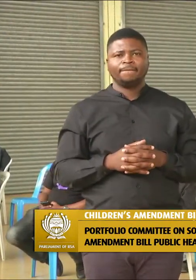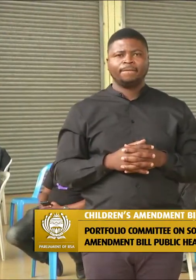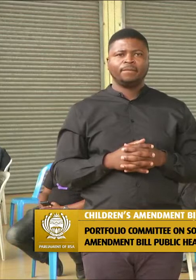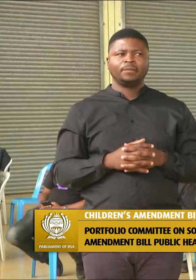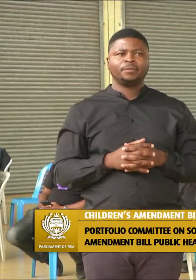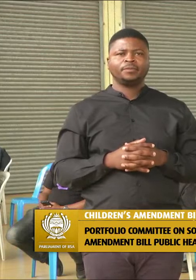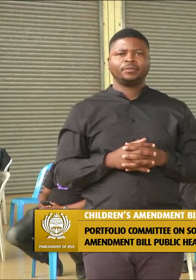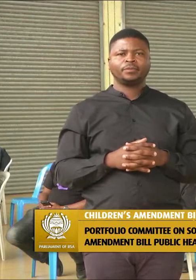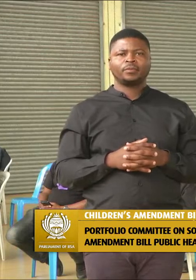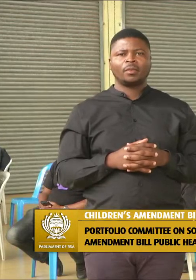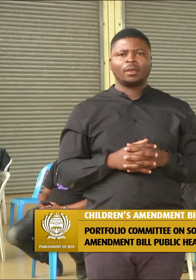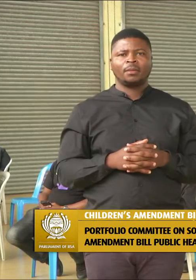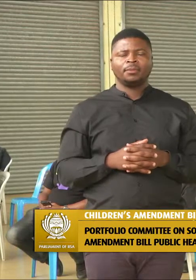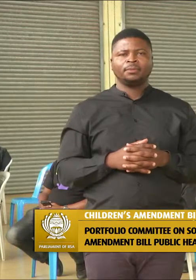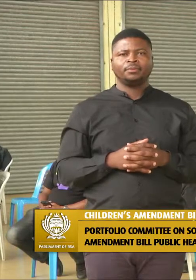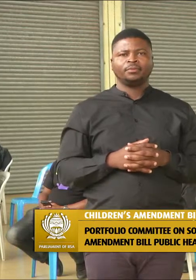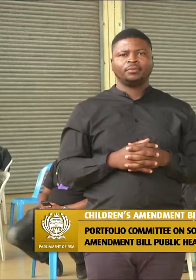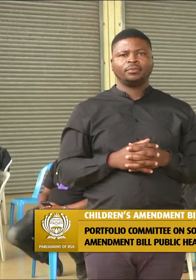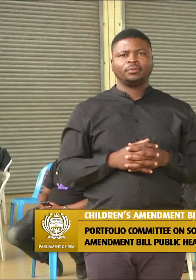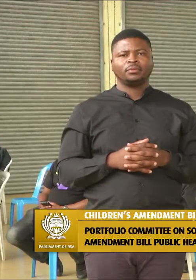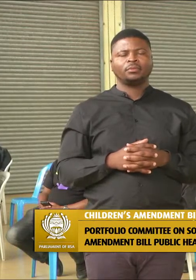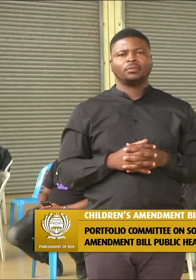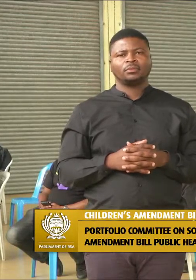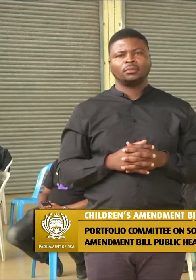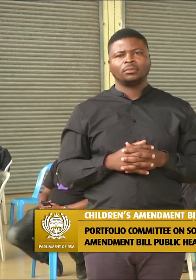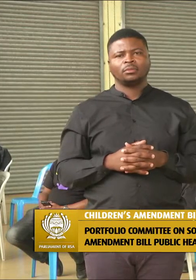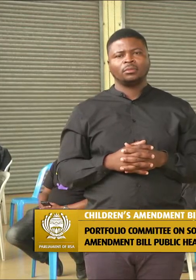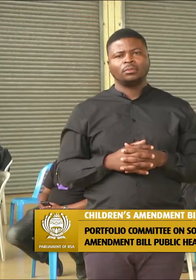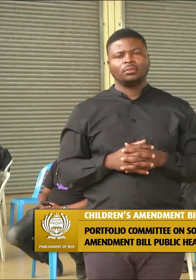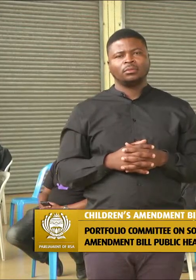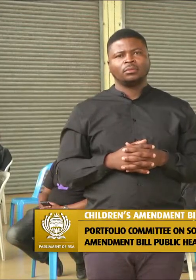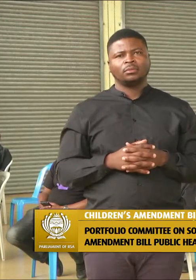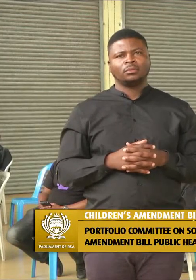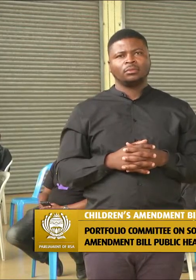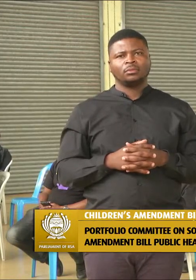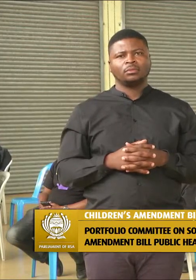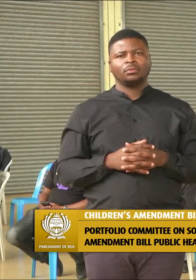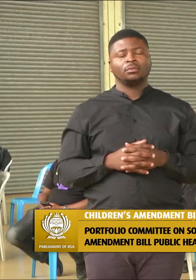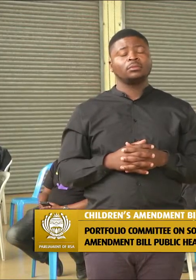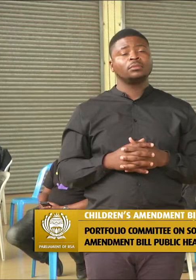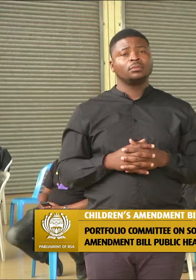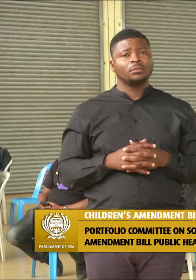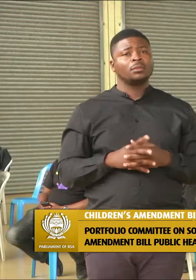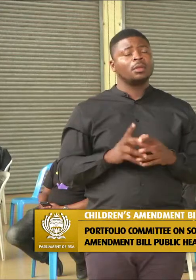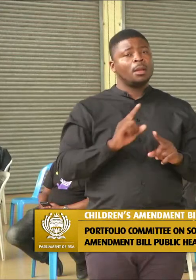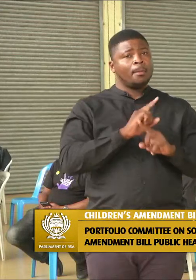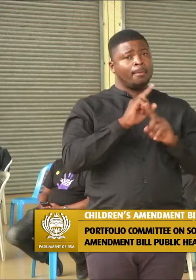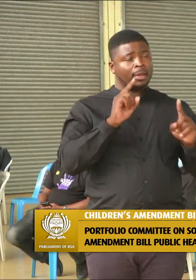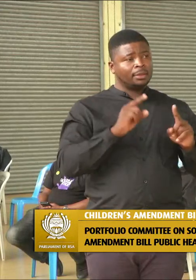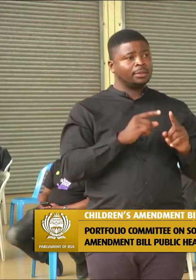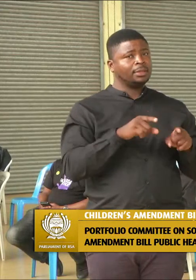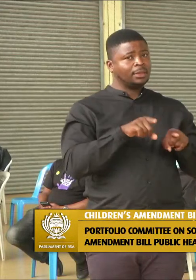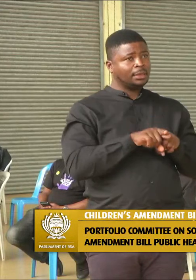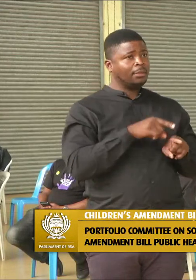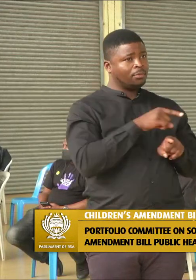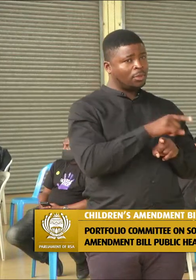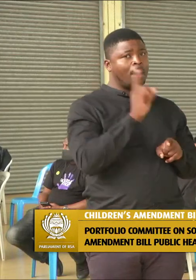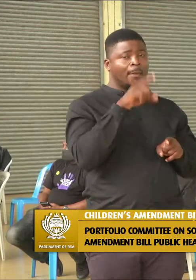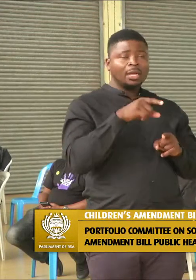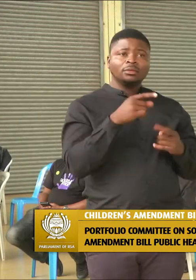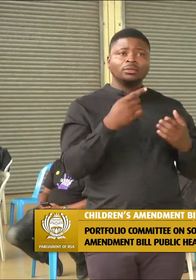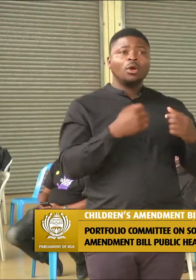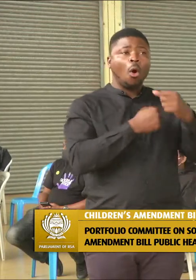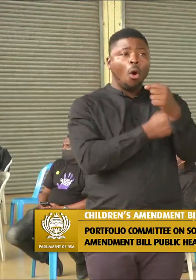submit your problems to them, they will be attended to swiftly. Marnabo batholakala ezofisini. But they